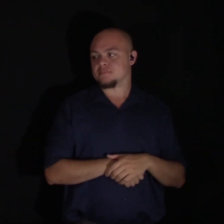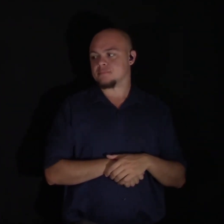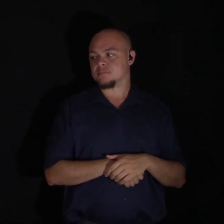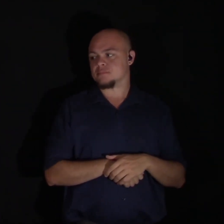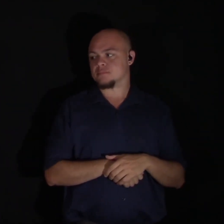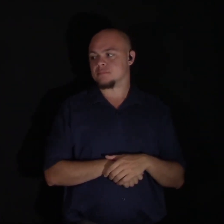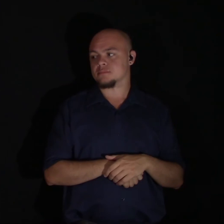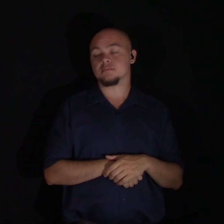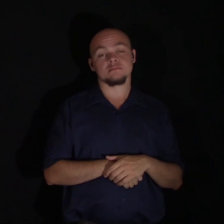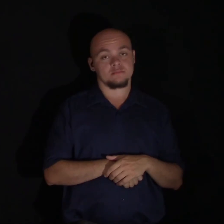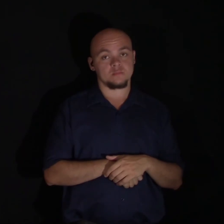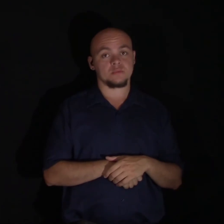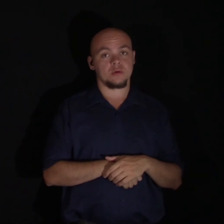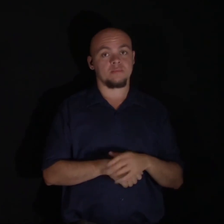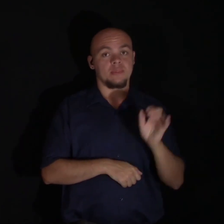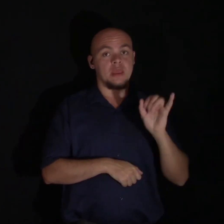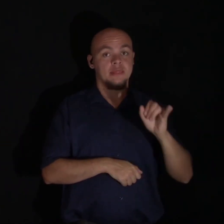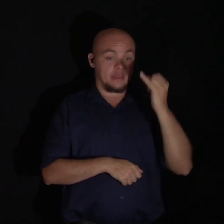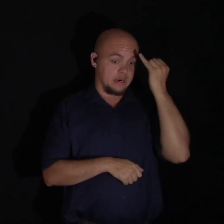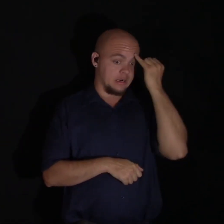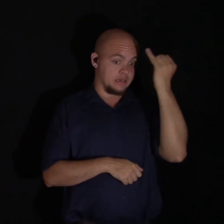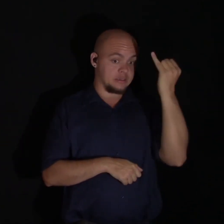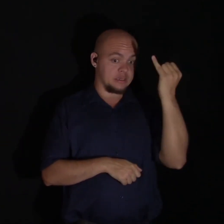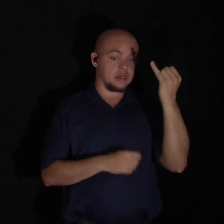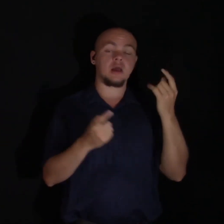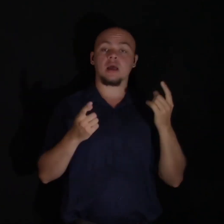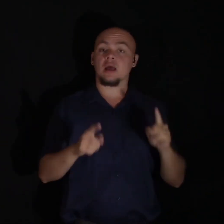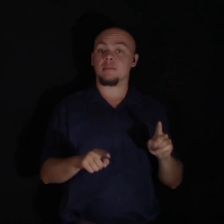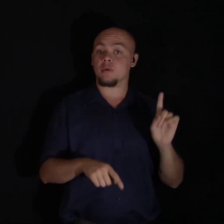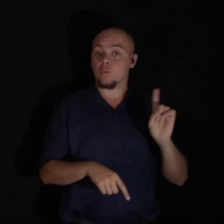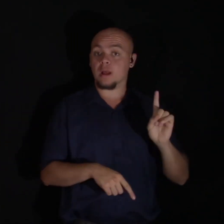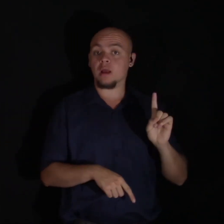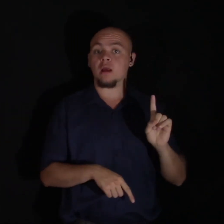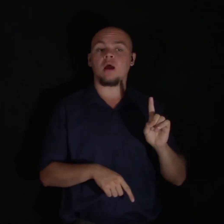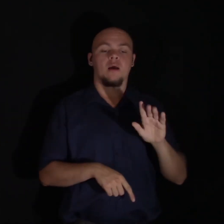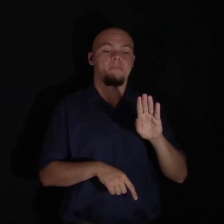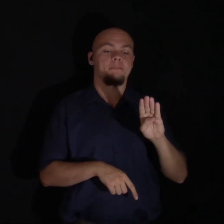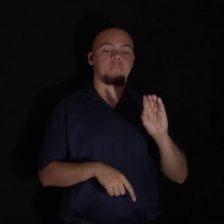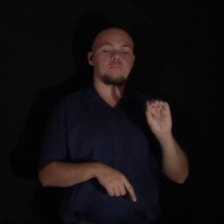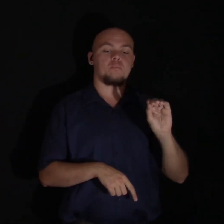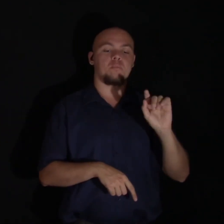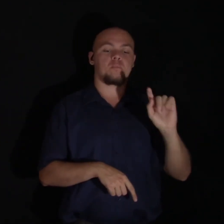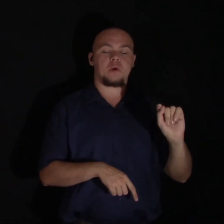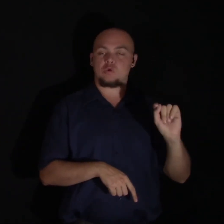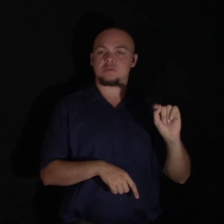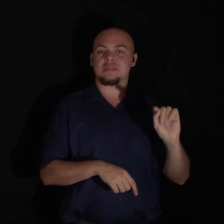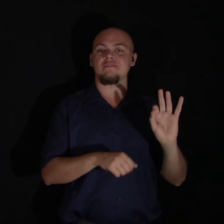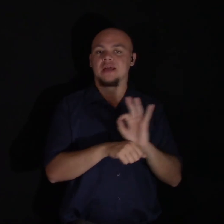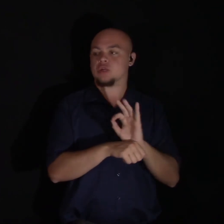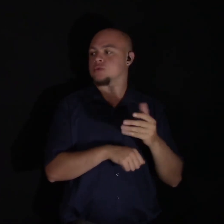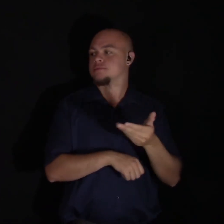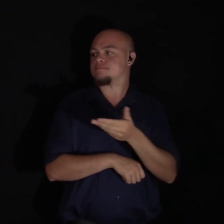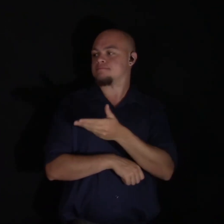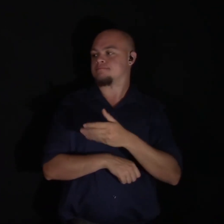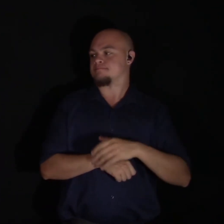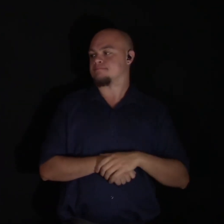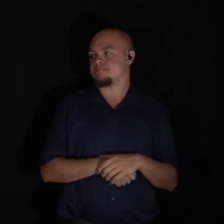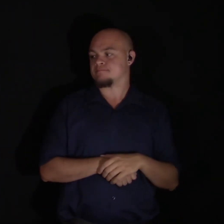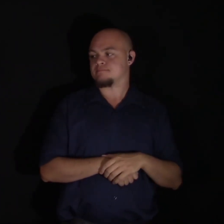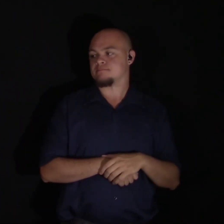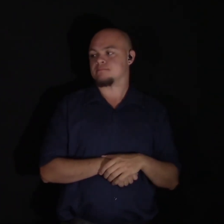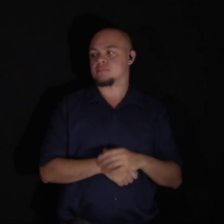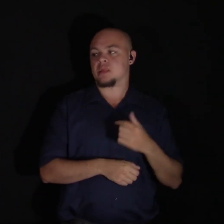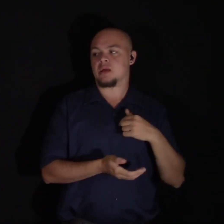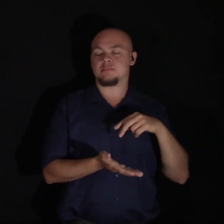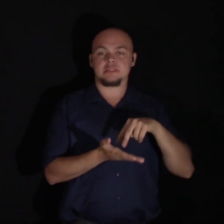Right? So this idea that I had happened at a combat boot factory right across the street from where we took this picture. So I'm standing